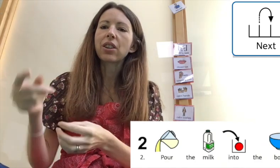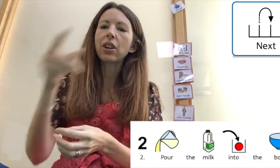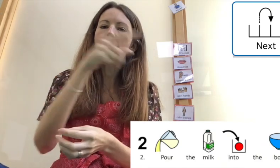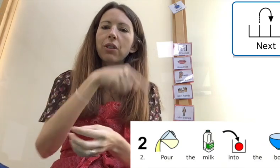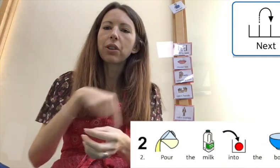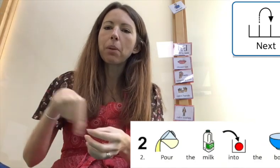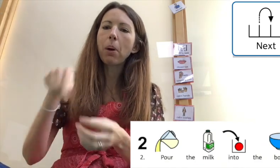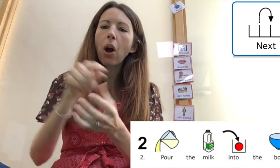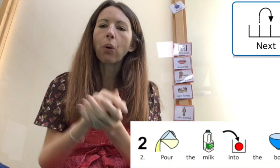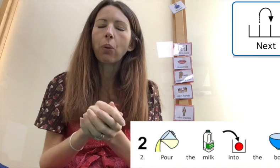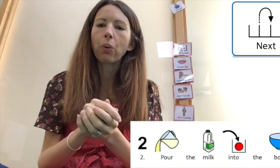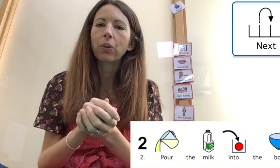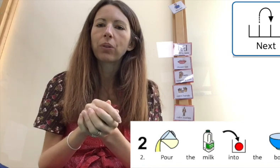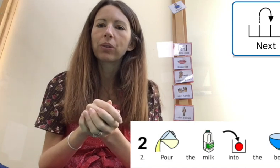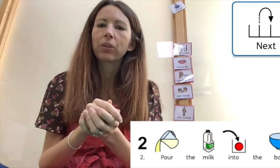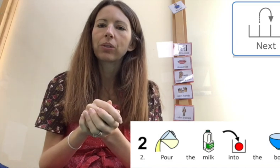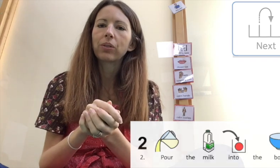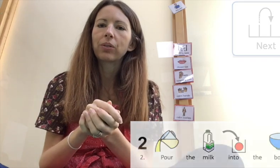into the bowl.